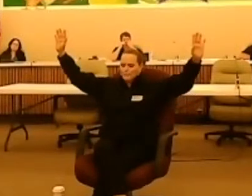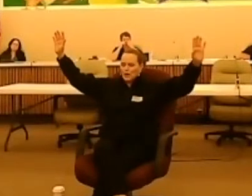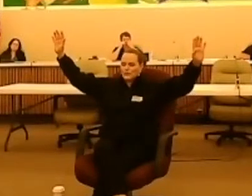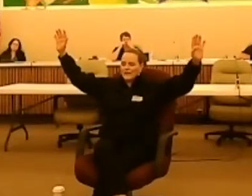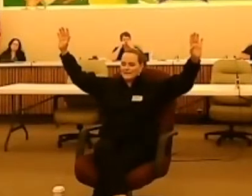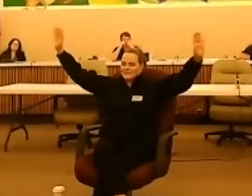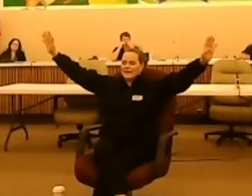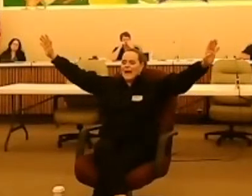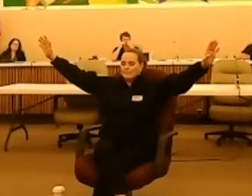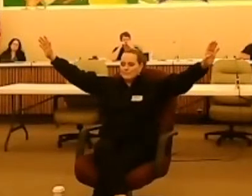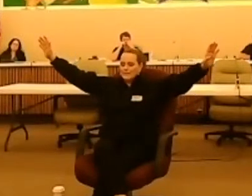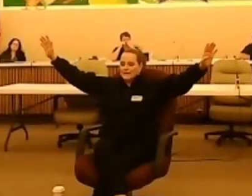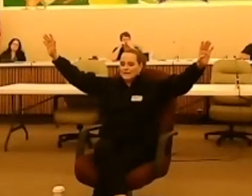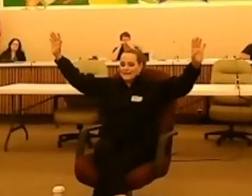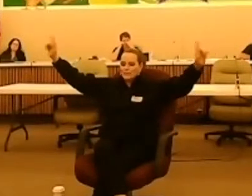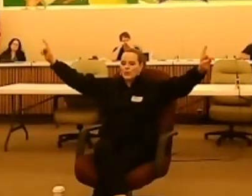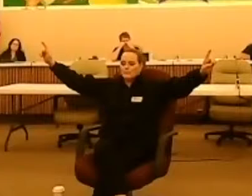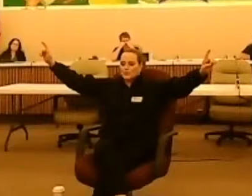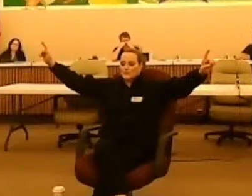public.